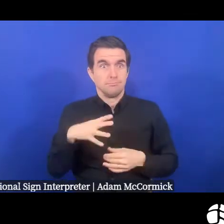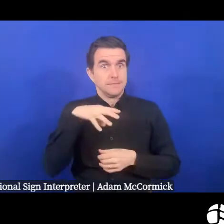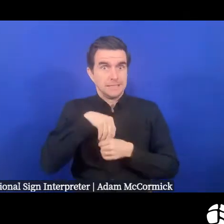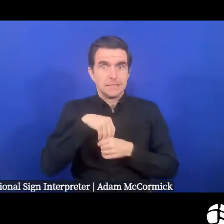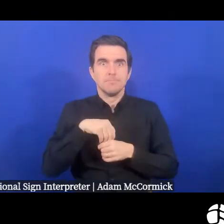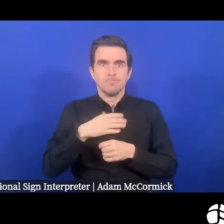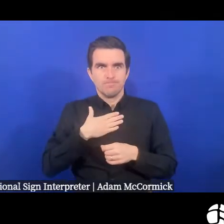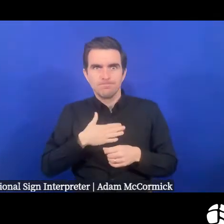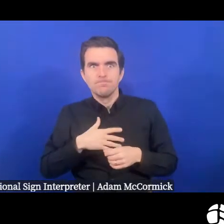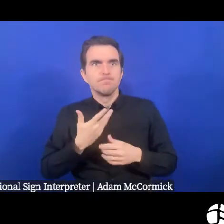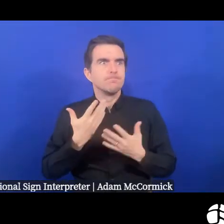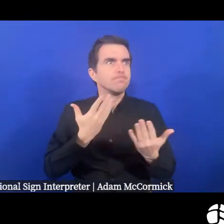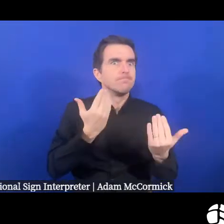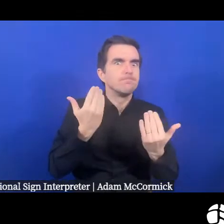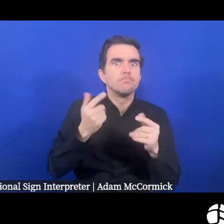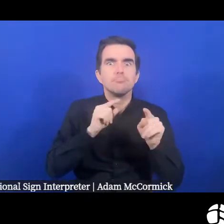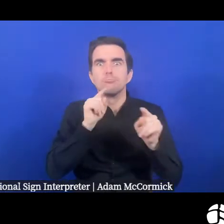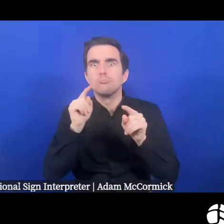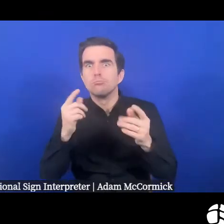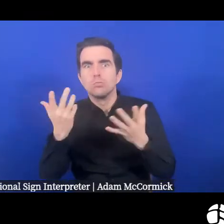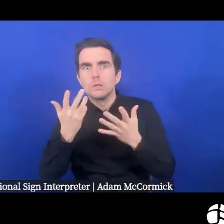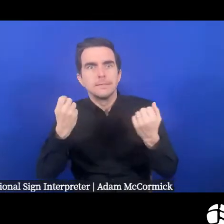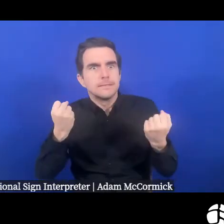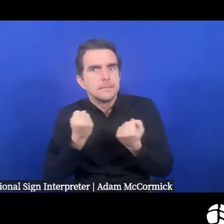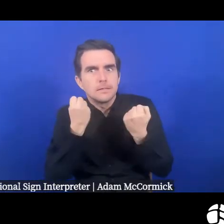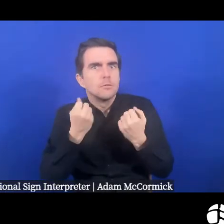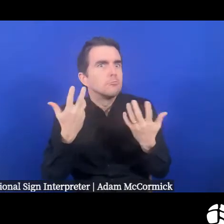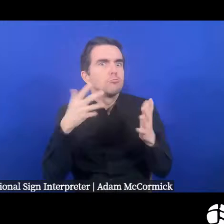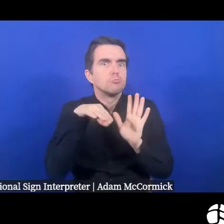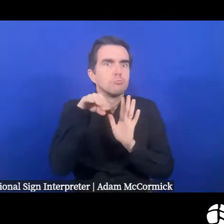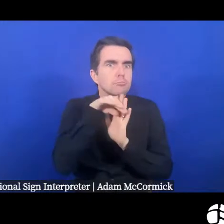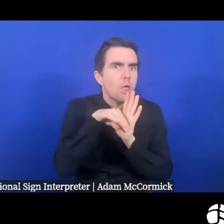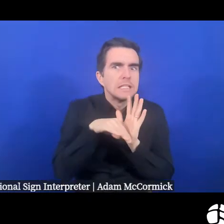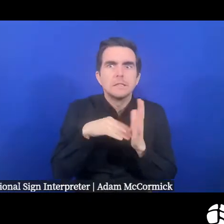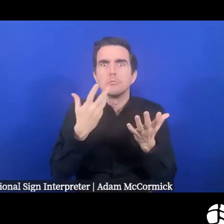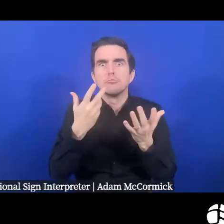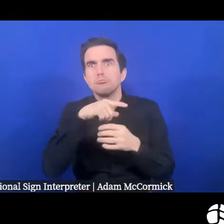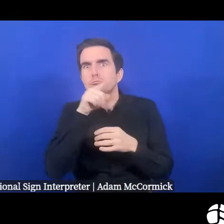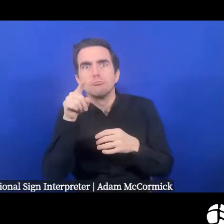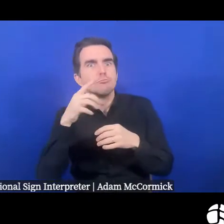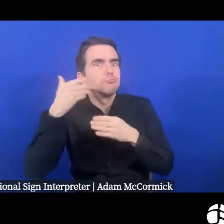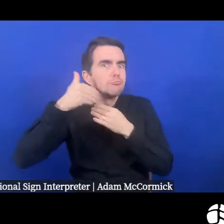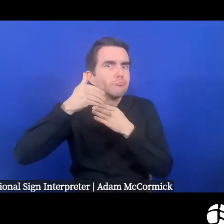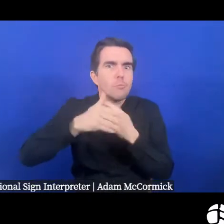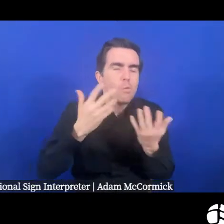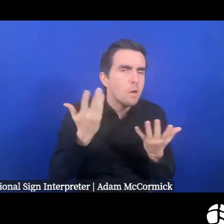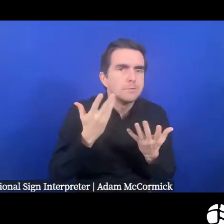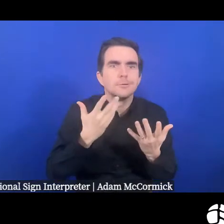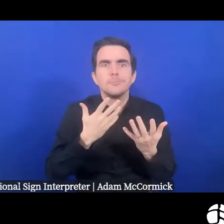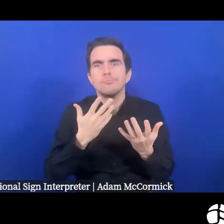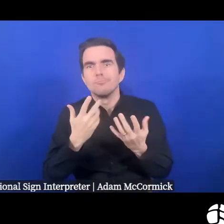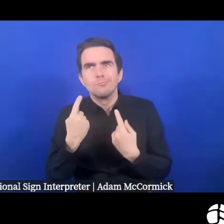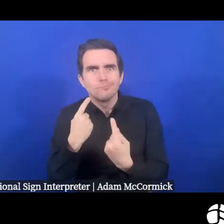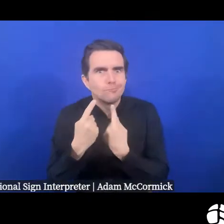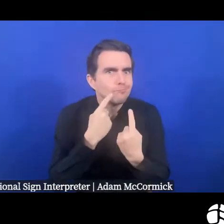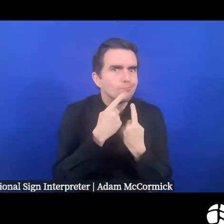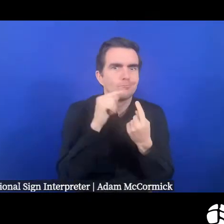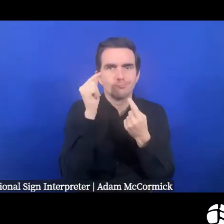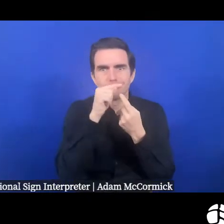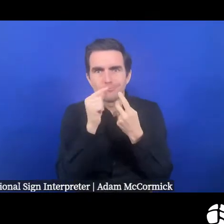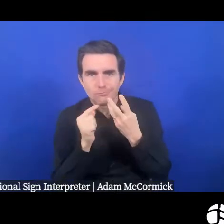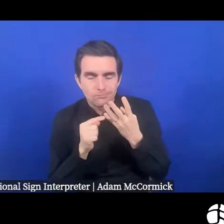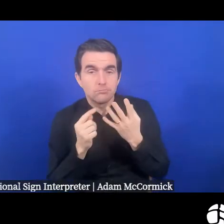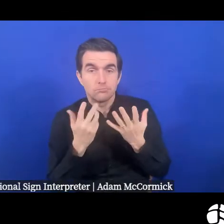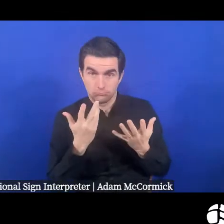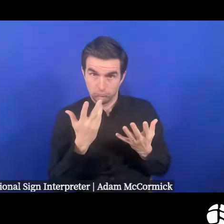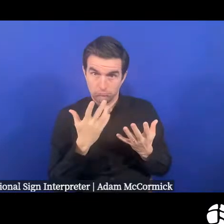brings us to this discussion, not only within our sector, but in the federal government as a whole.